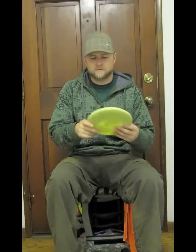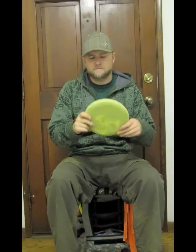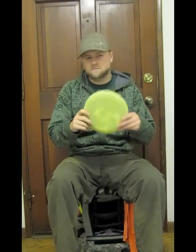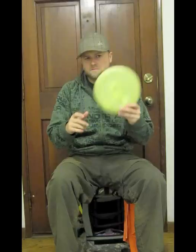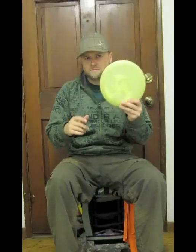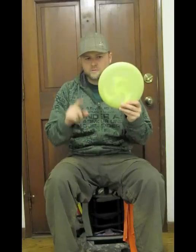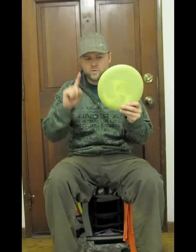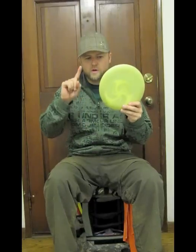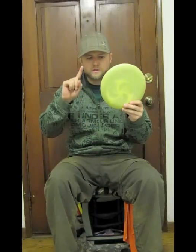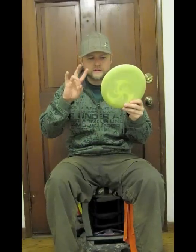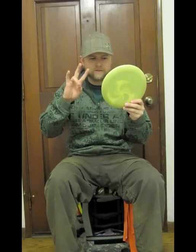girlfriend.